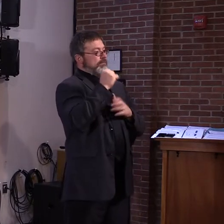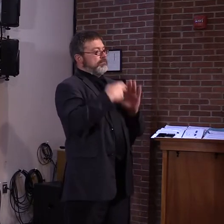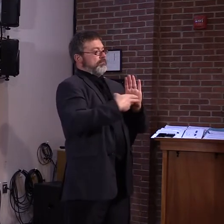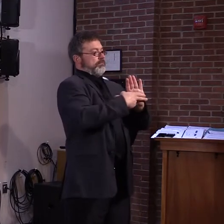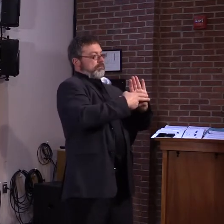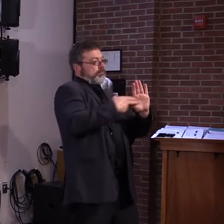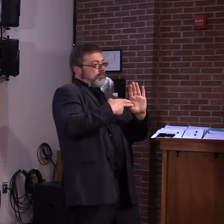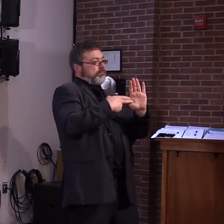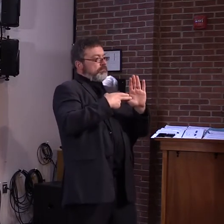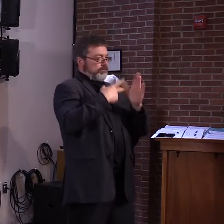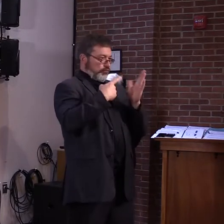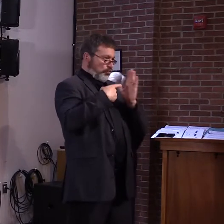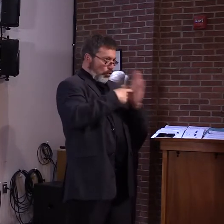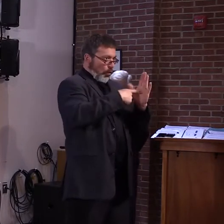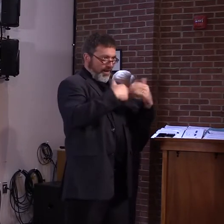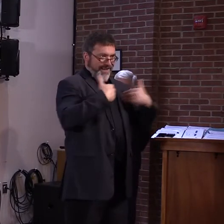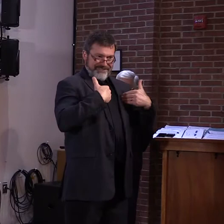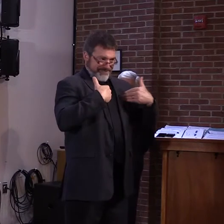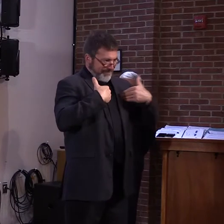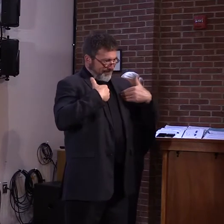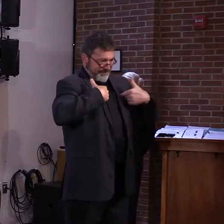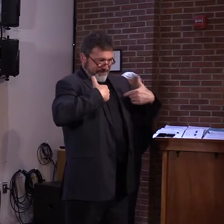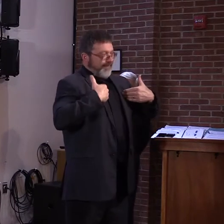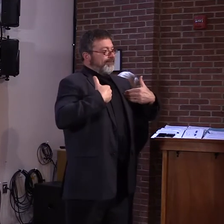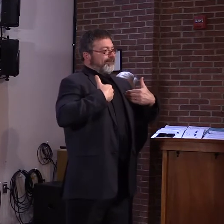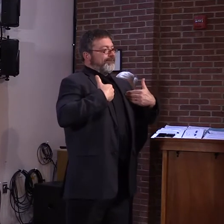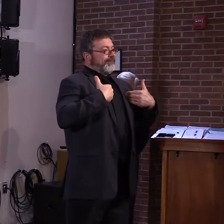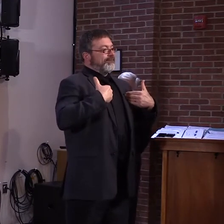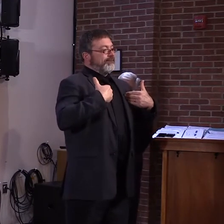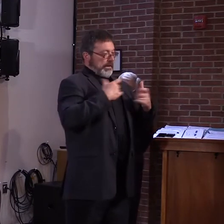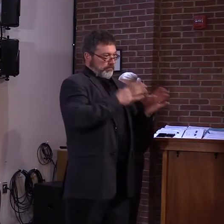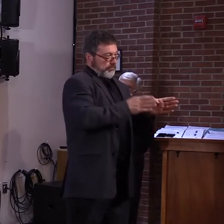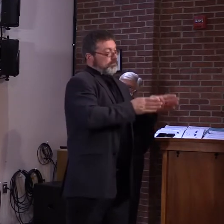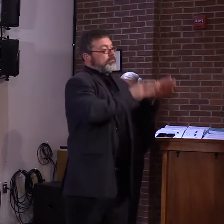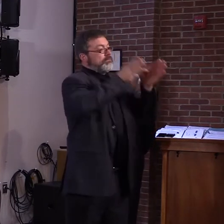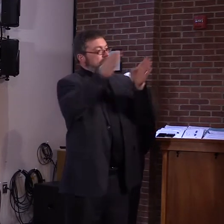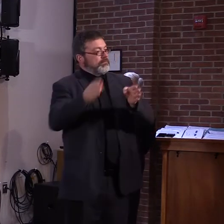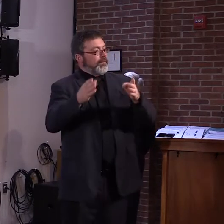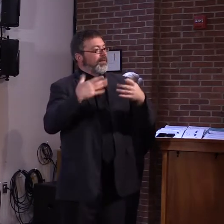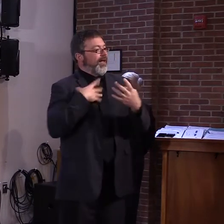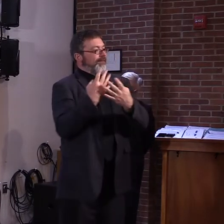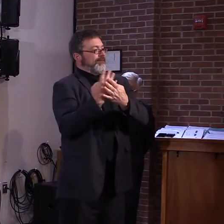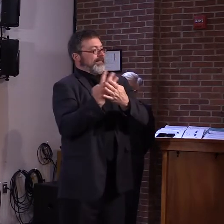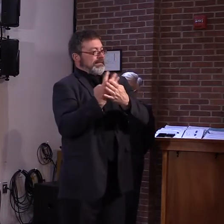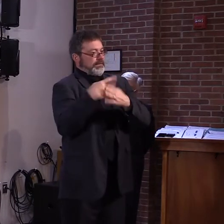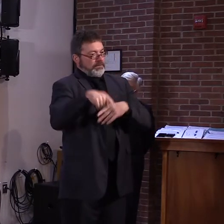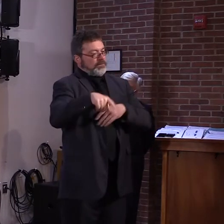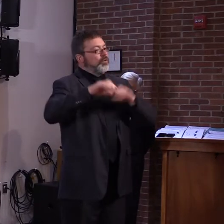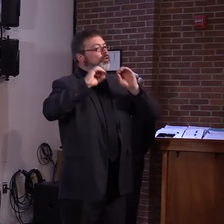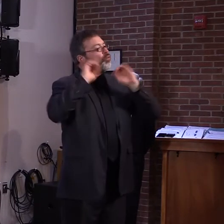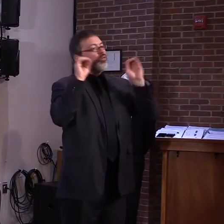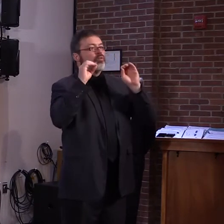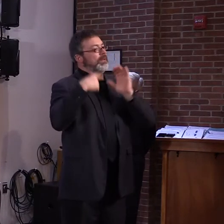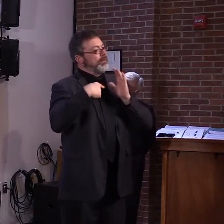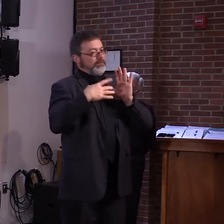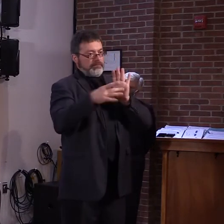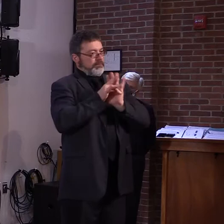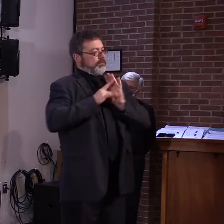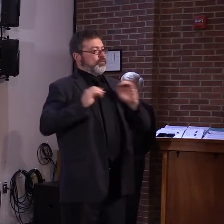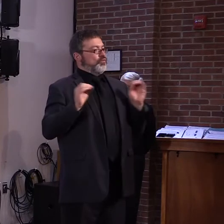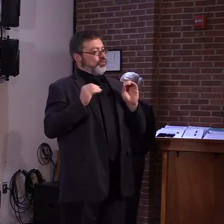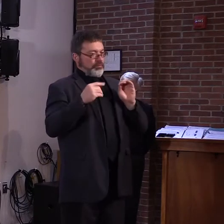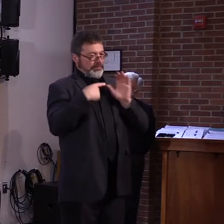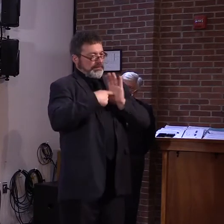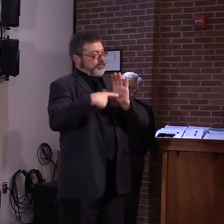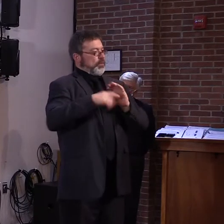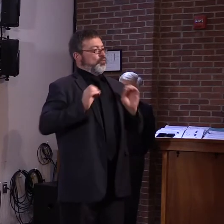Then there's screening testing when people are asymptomatic. And we're doing a fair amount of screening testing in Vermont at